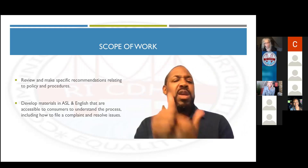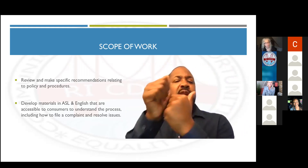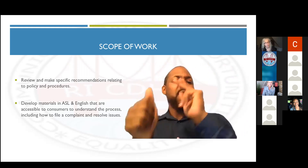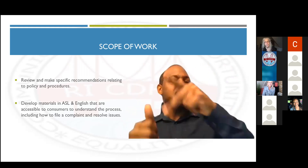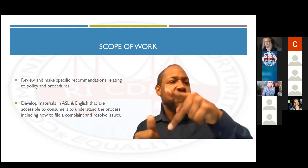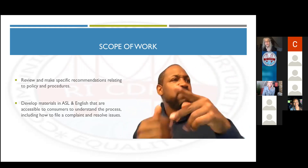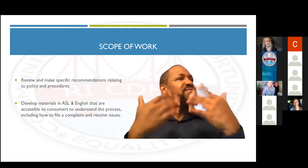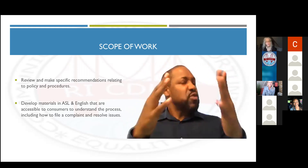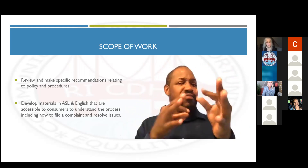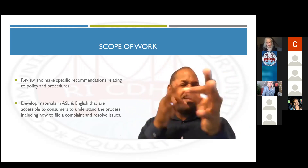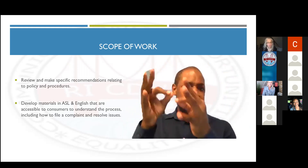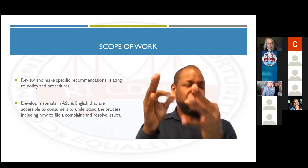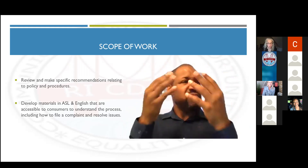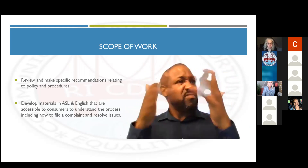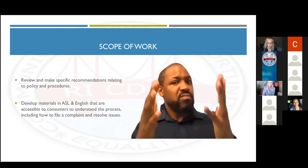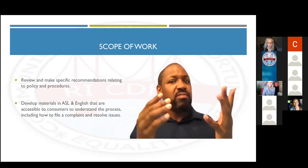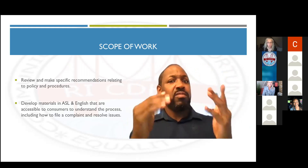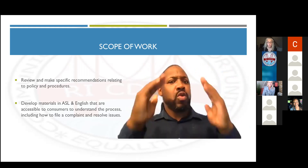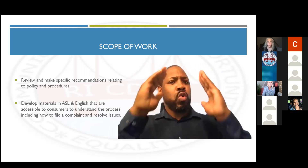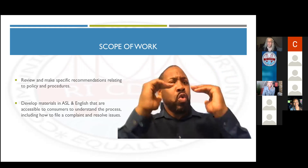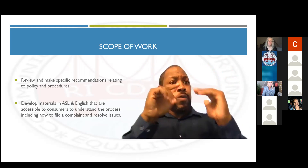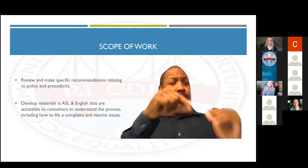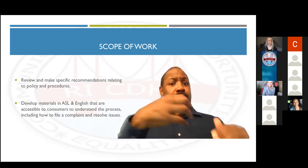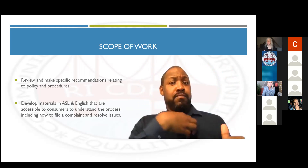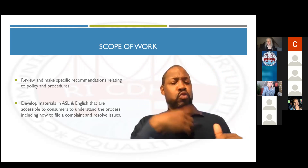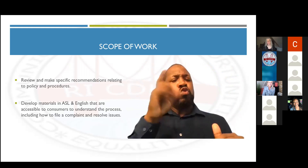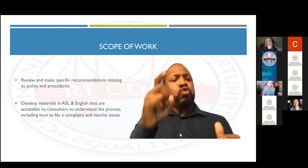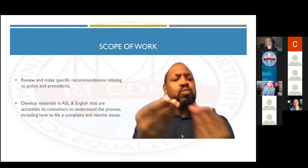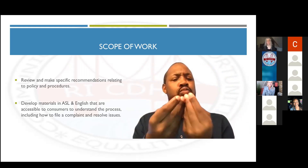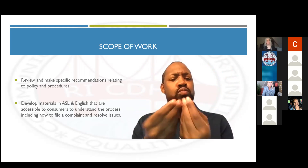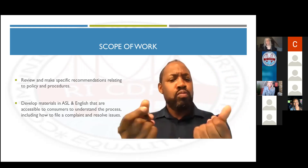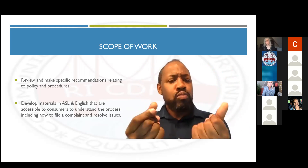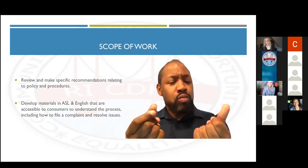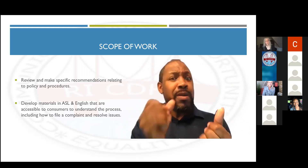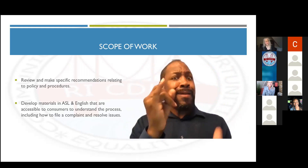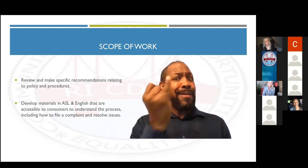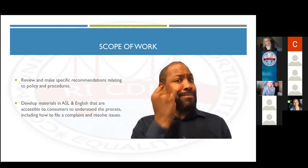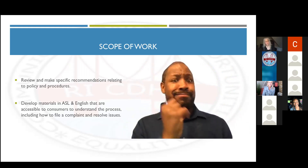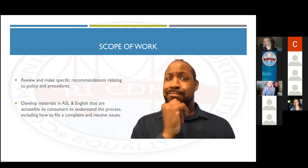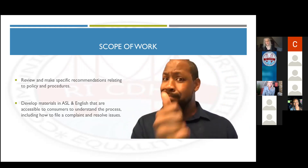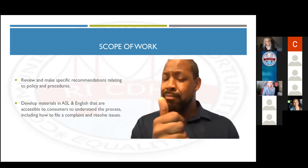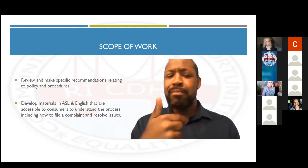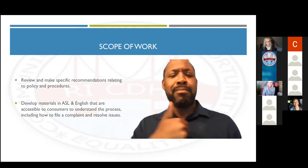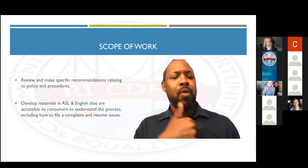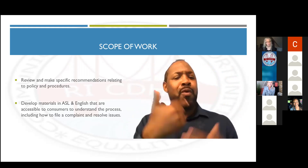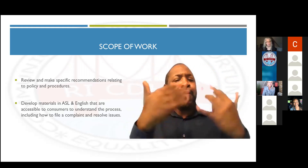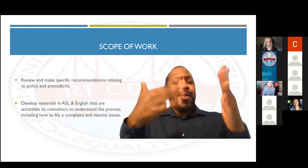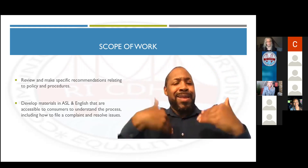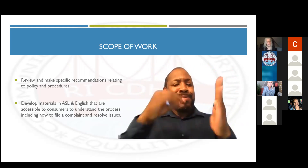complaint and say, we have taken action. We have talked to that interpreter. We've addressed your concerns.